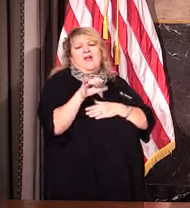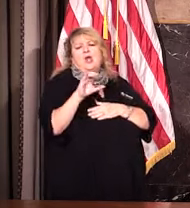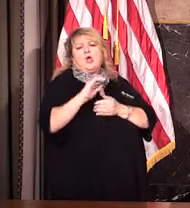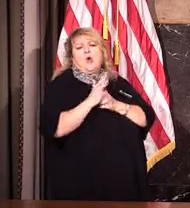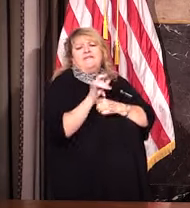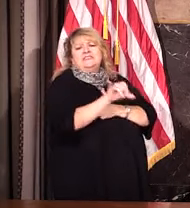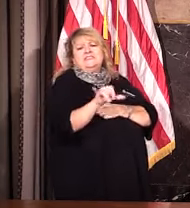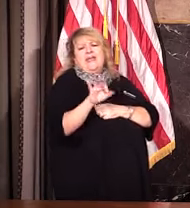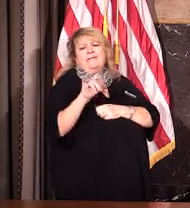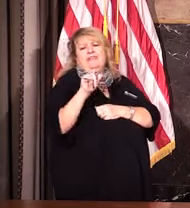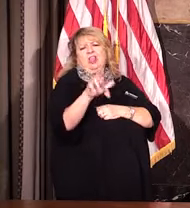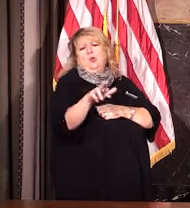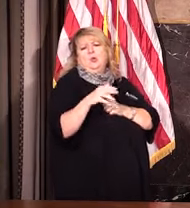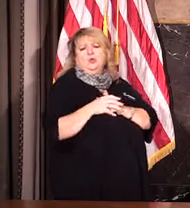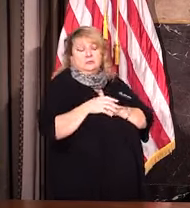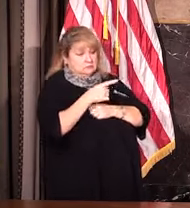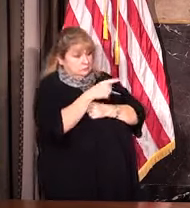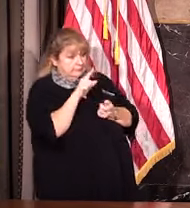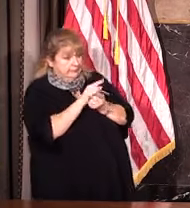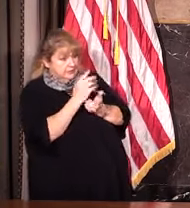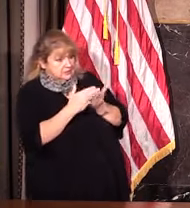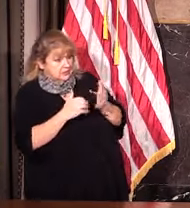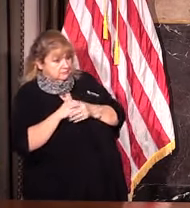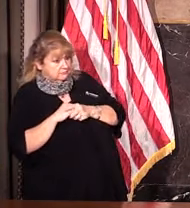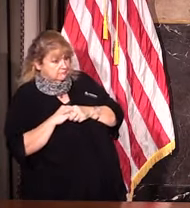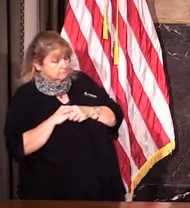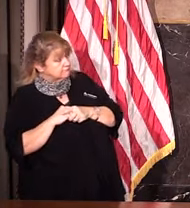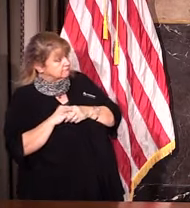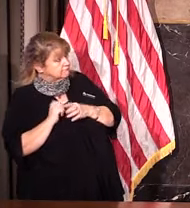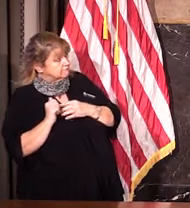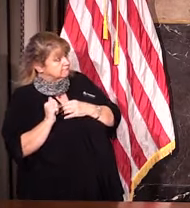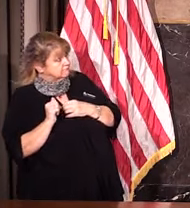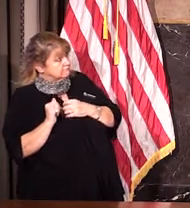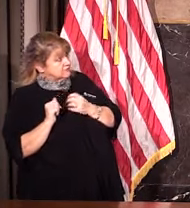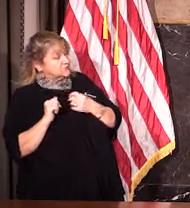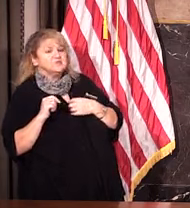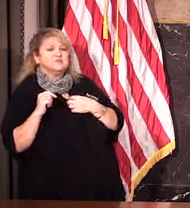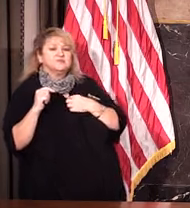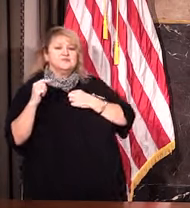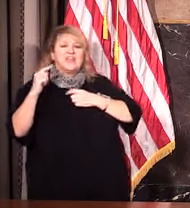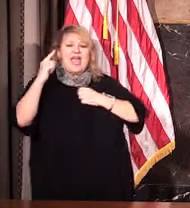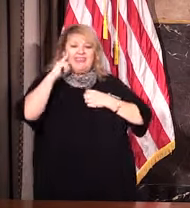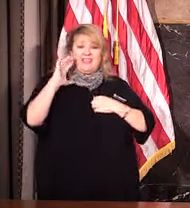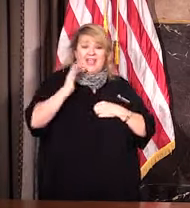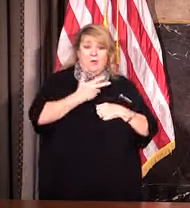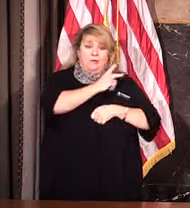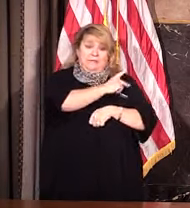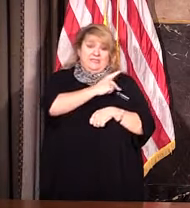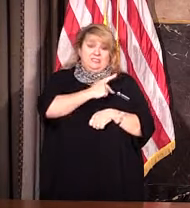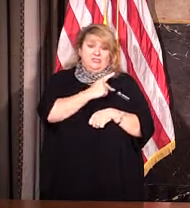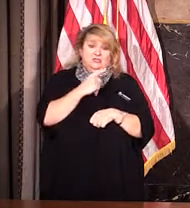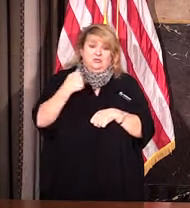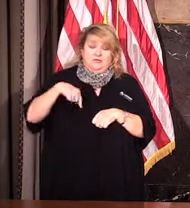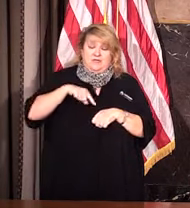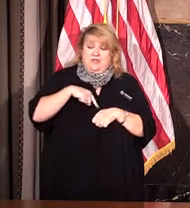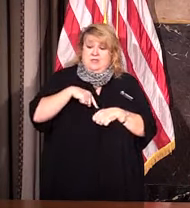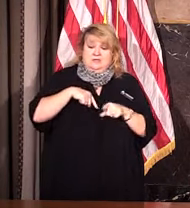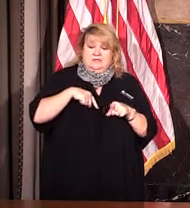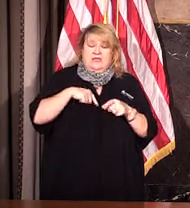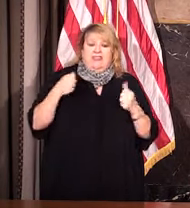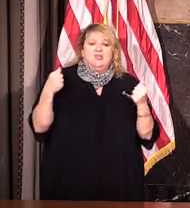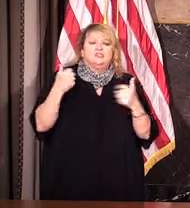patients? I think our patients in our community is scared. When you're scared, your